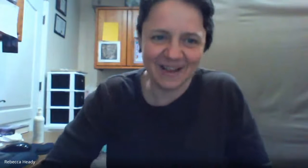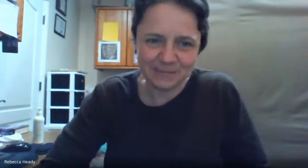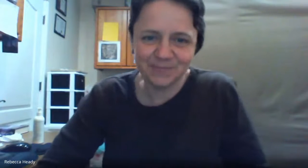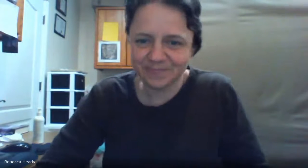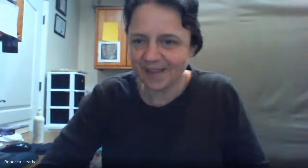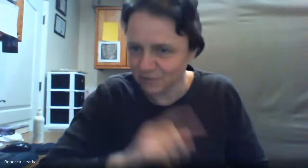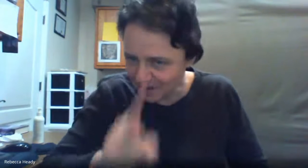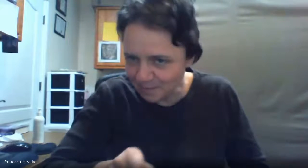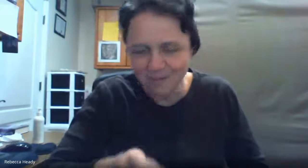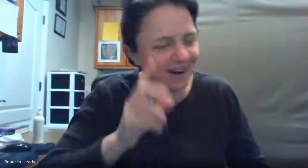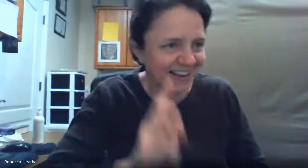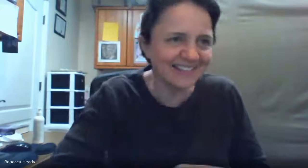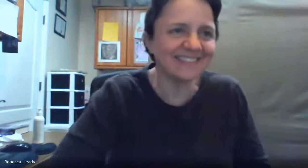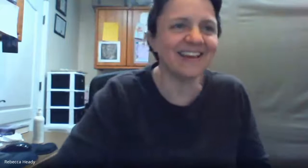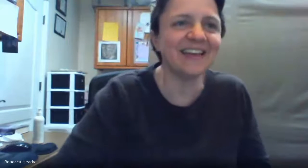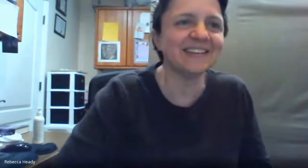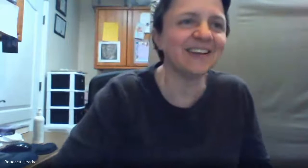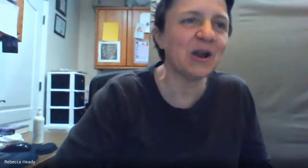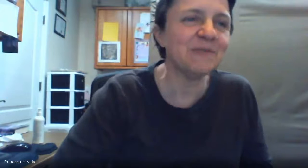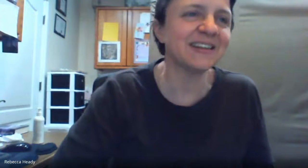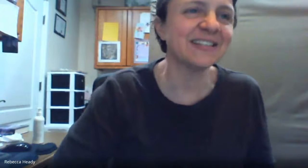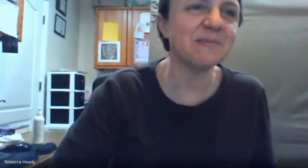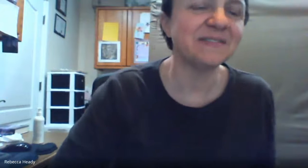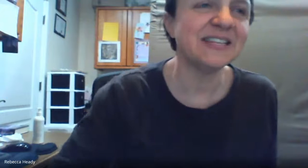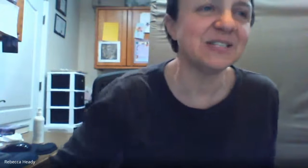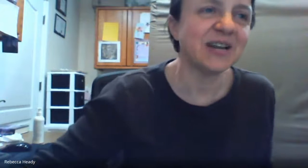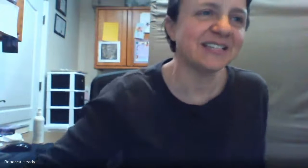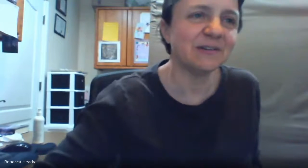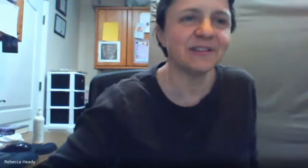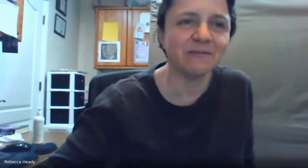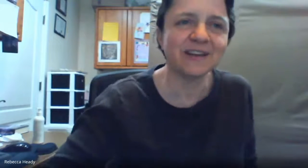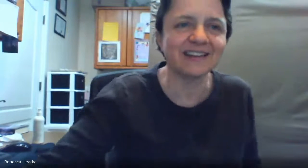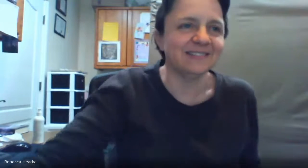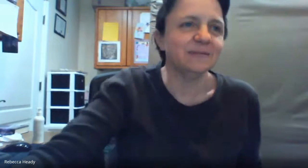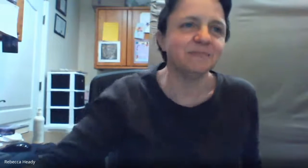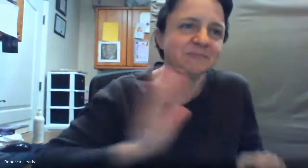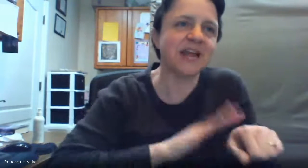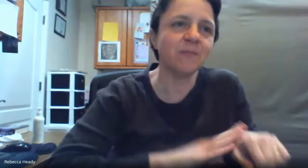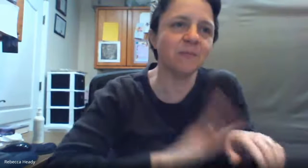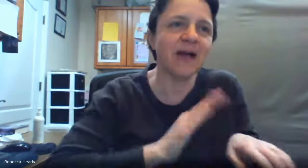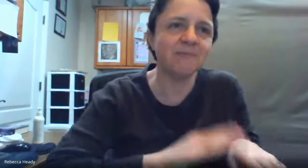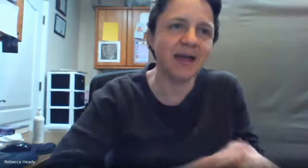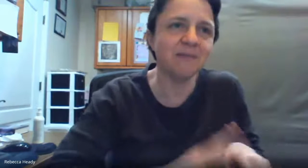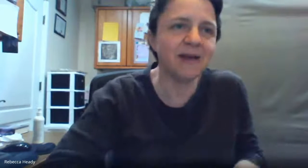Okay. I'll try to remember. I get caught up in the excitement of teaching you guys stuff and then I forget. Shame, bad